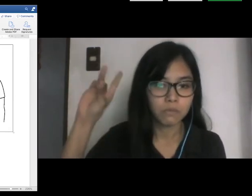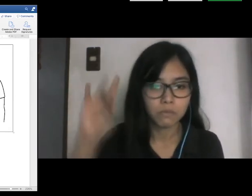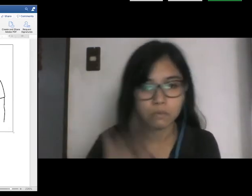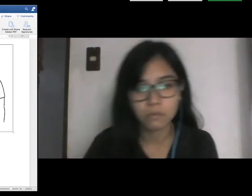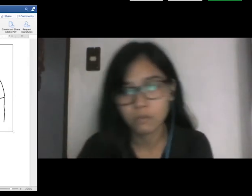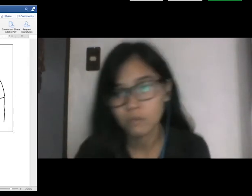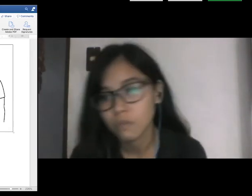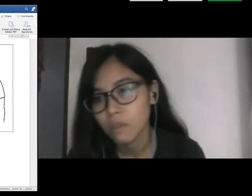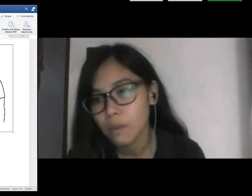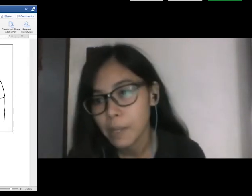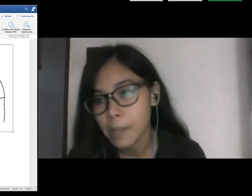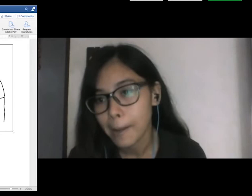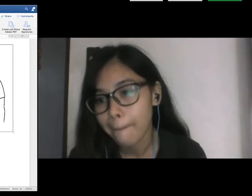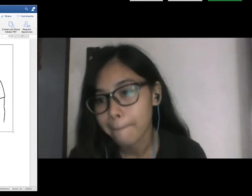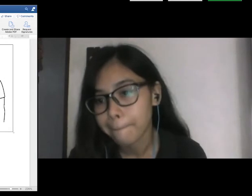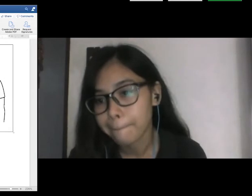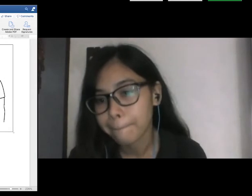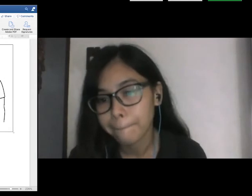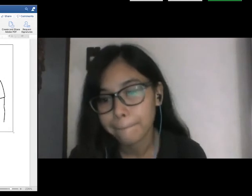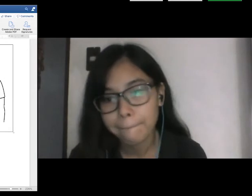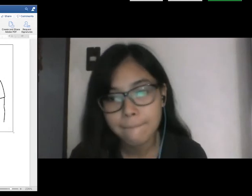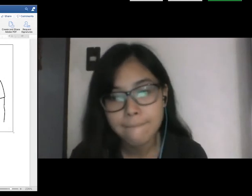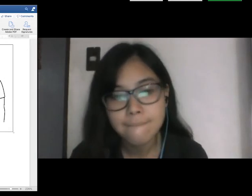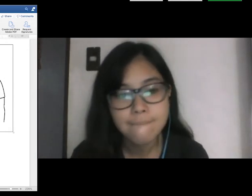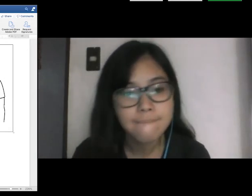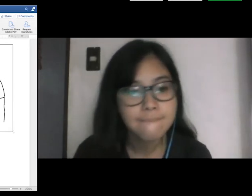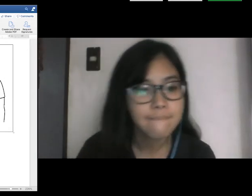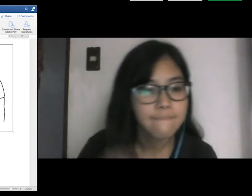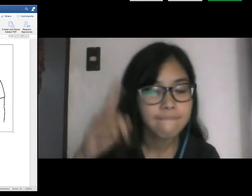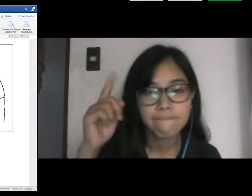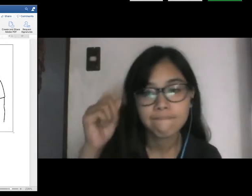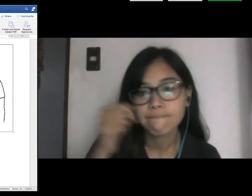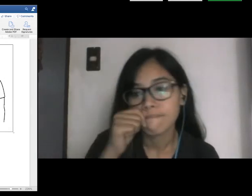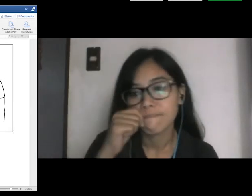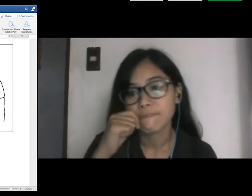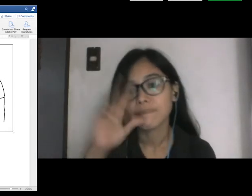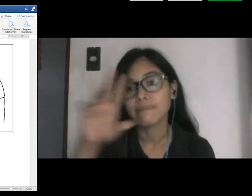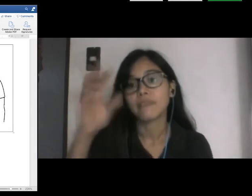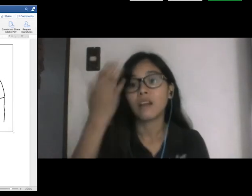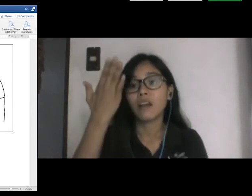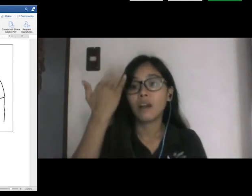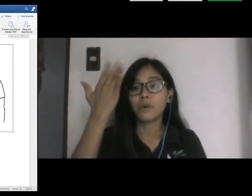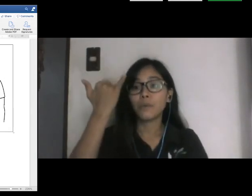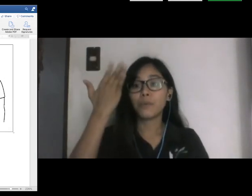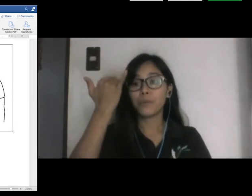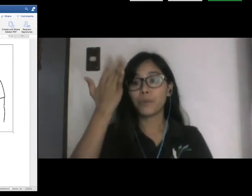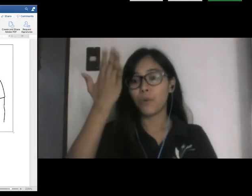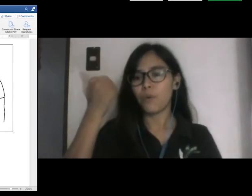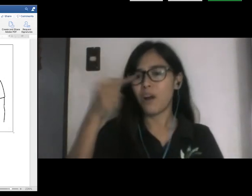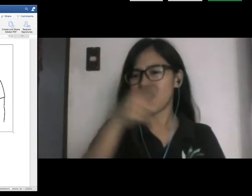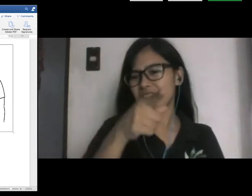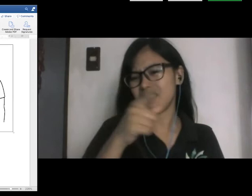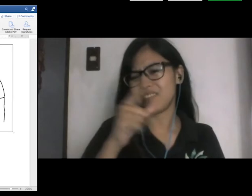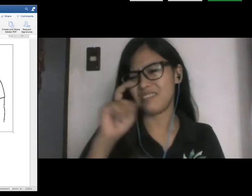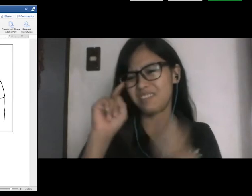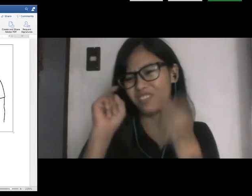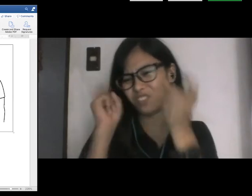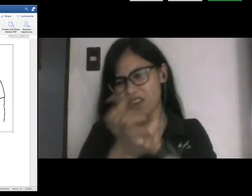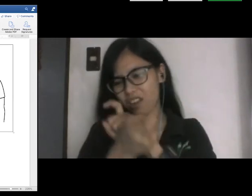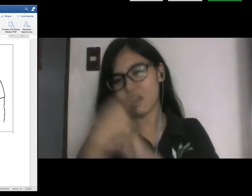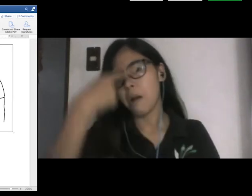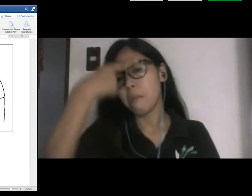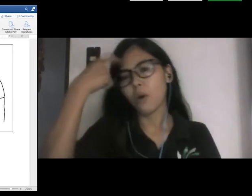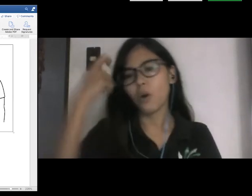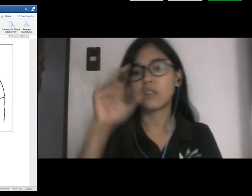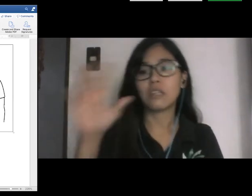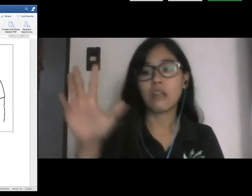yeah. Okay. maybe it will also, I will